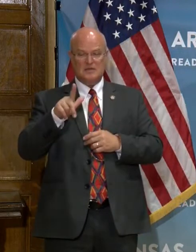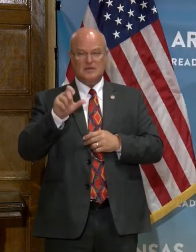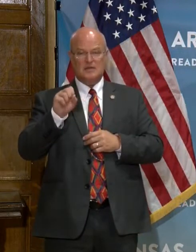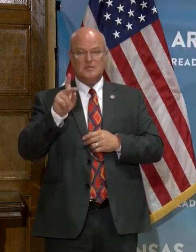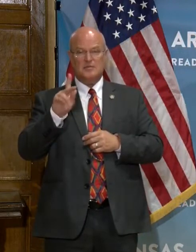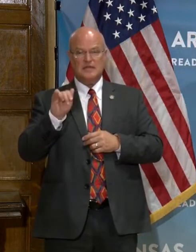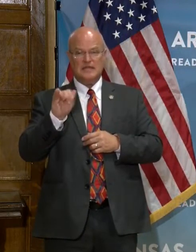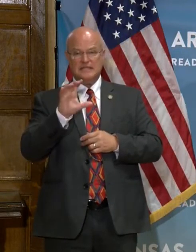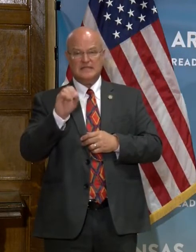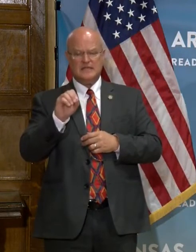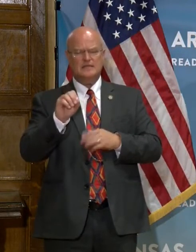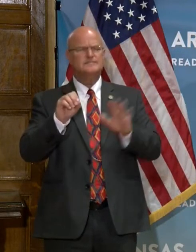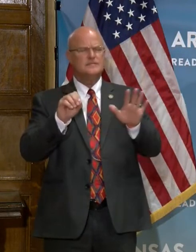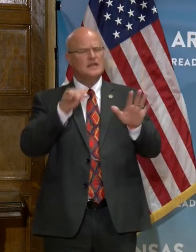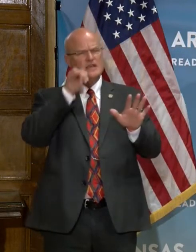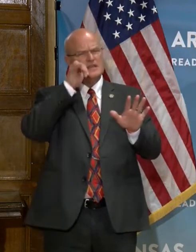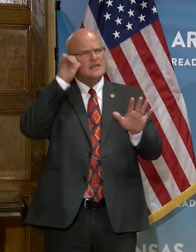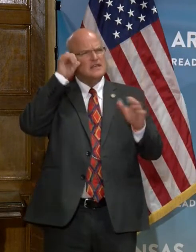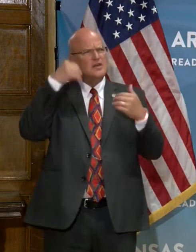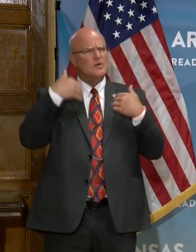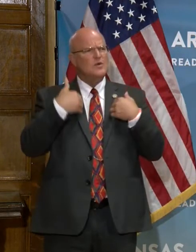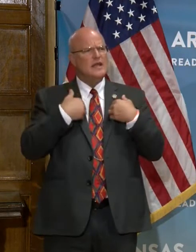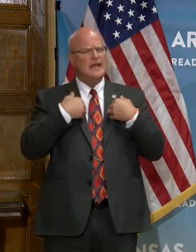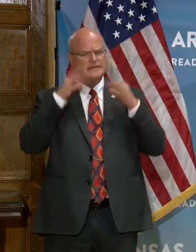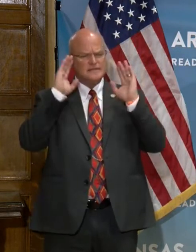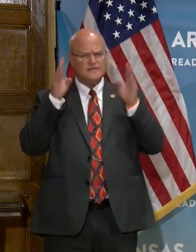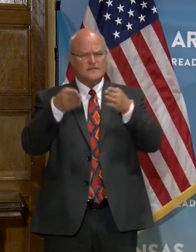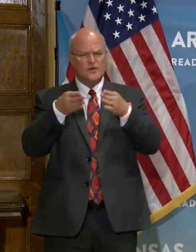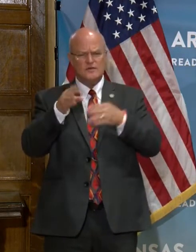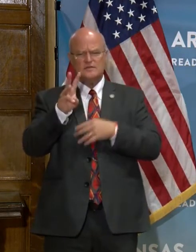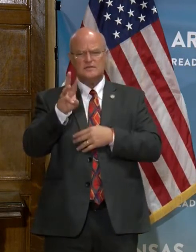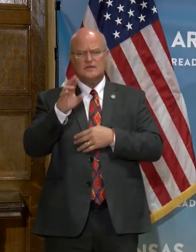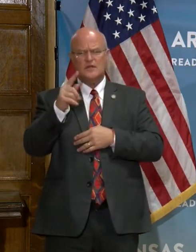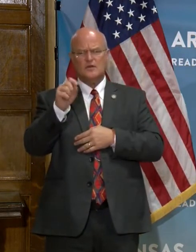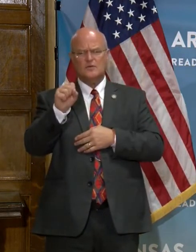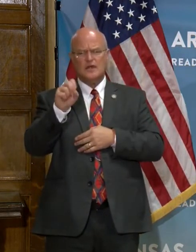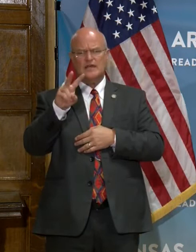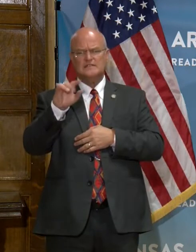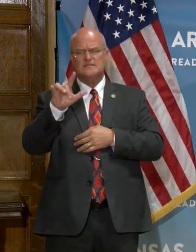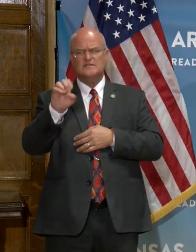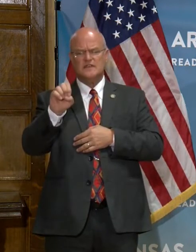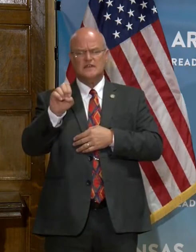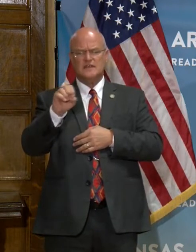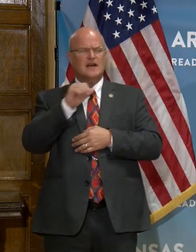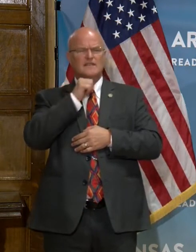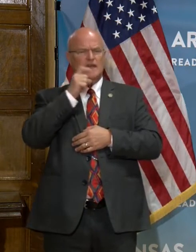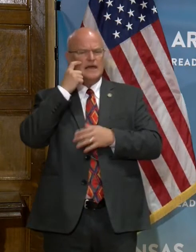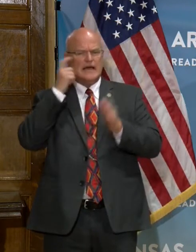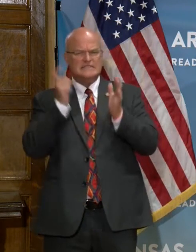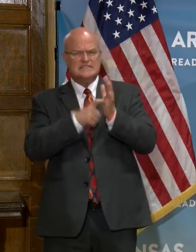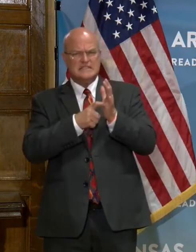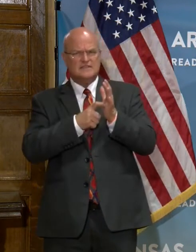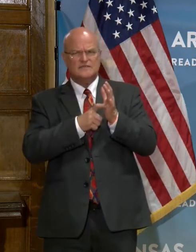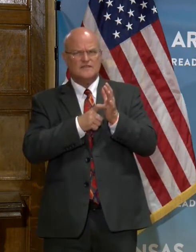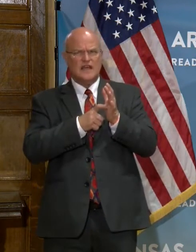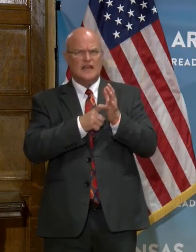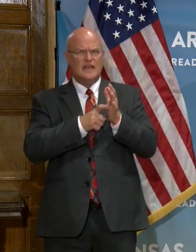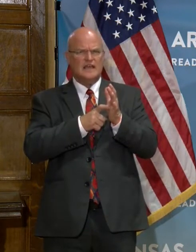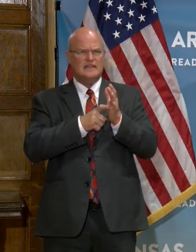Yesterday we had a focus in Wrightsville. I haven't identified a focus,